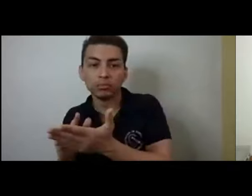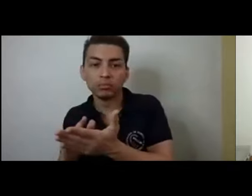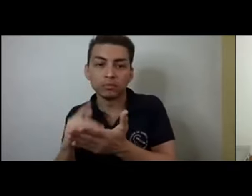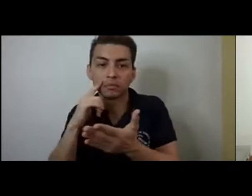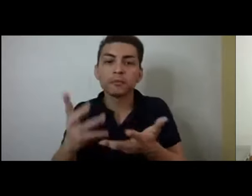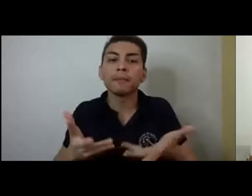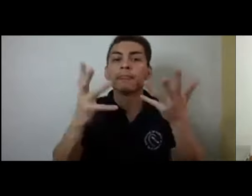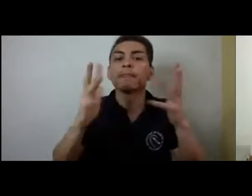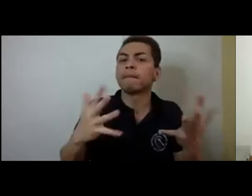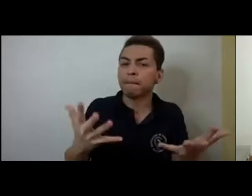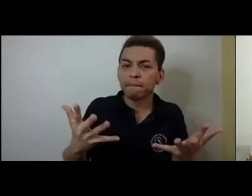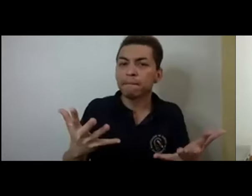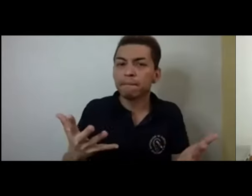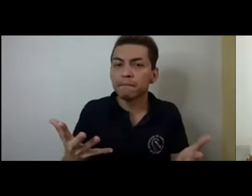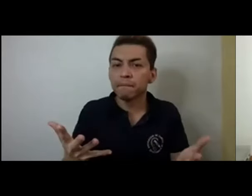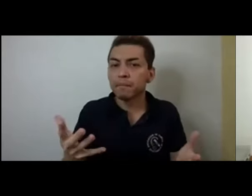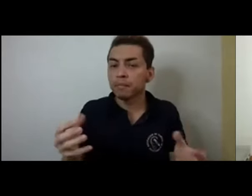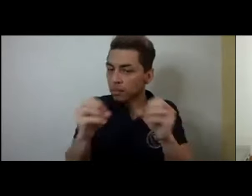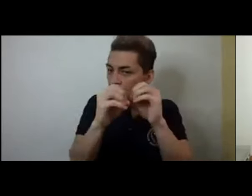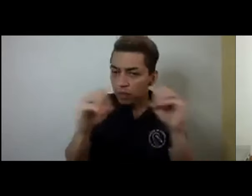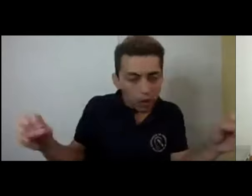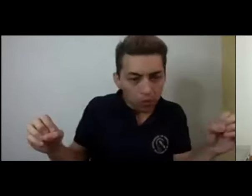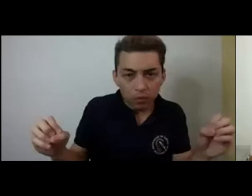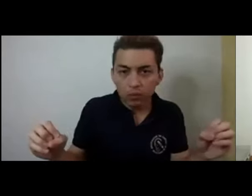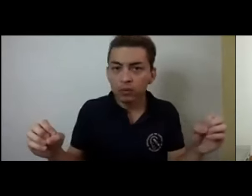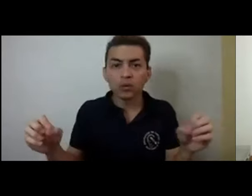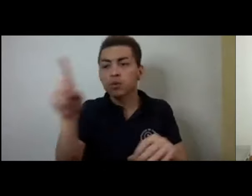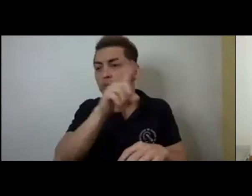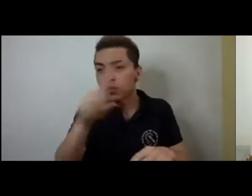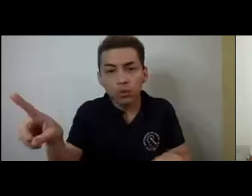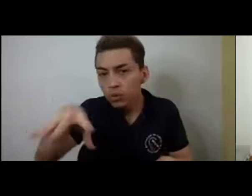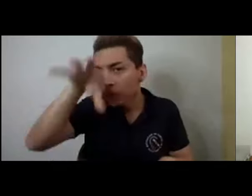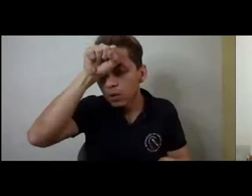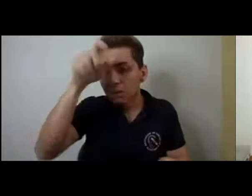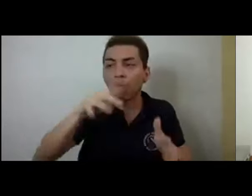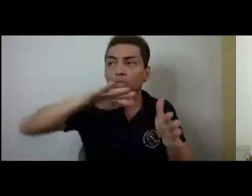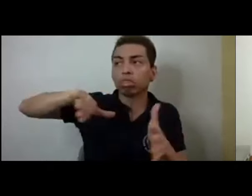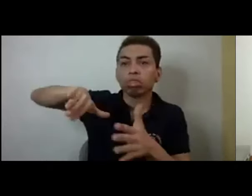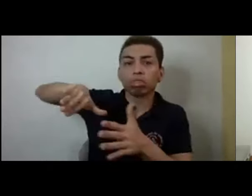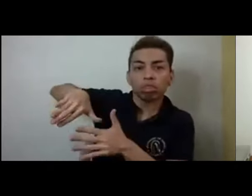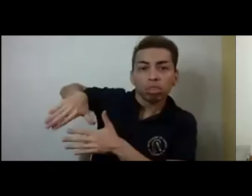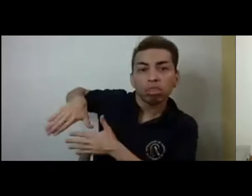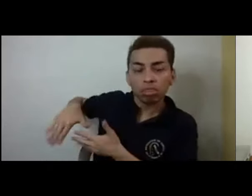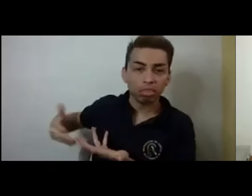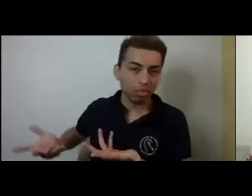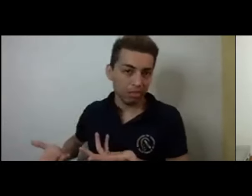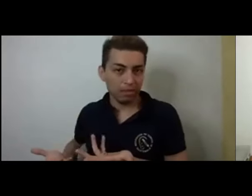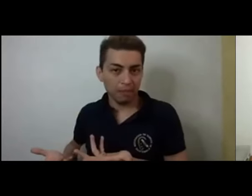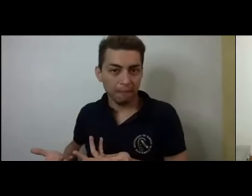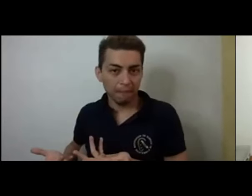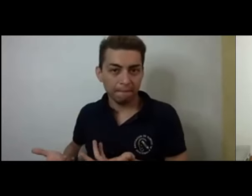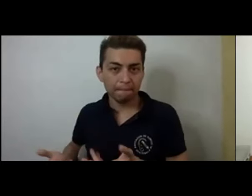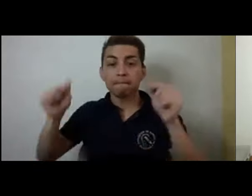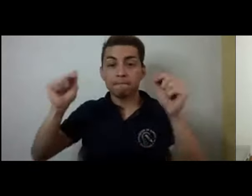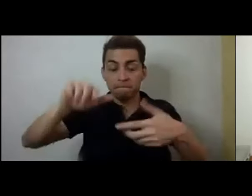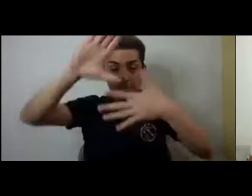towards ensuring that no one, no child, no learner is left behind. The Caribbean, like